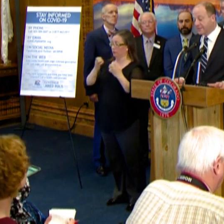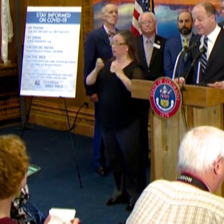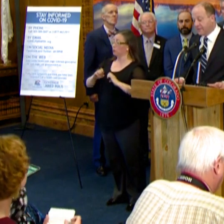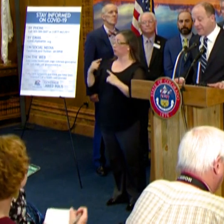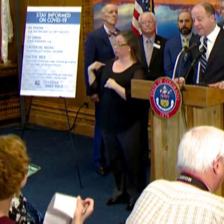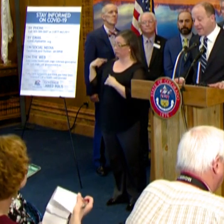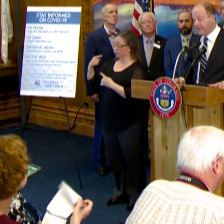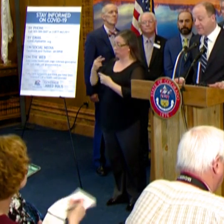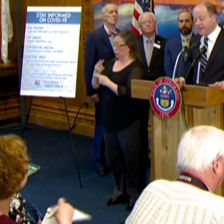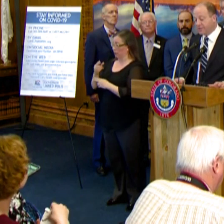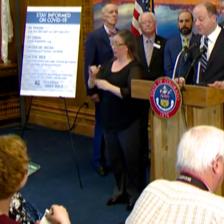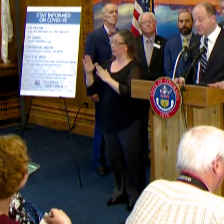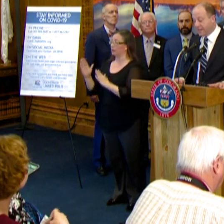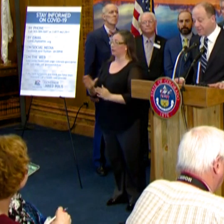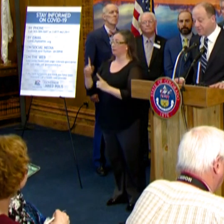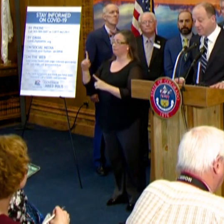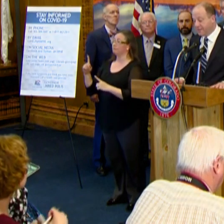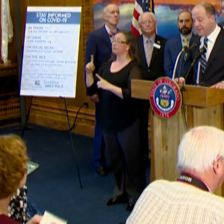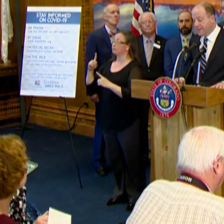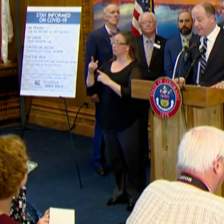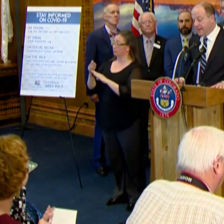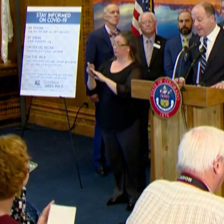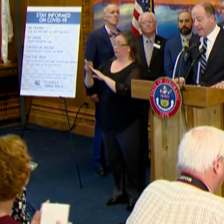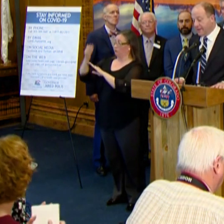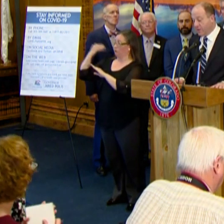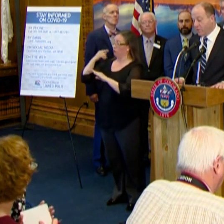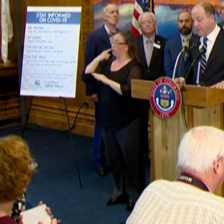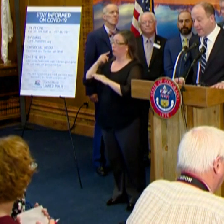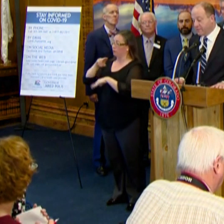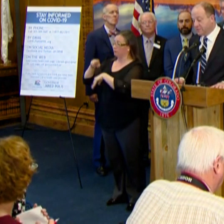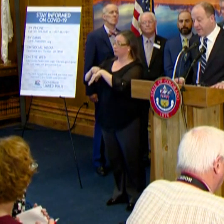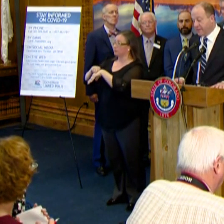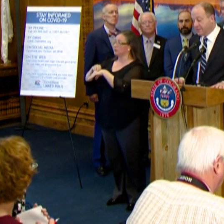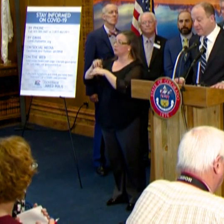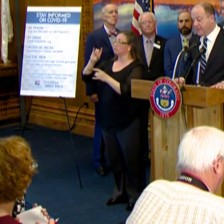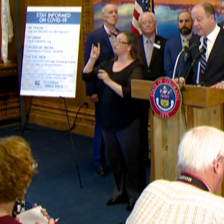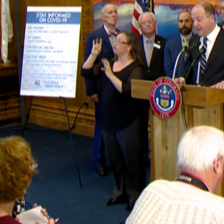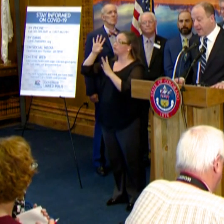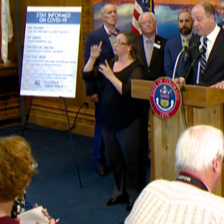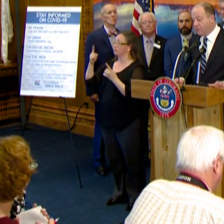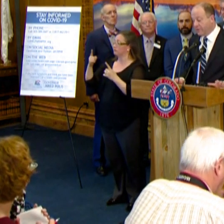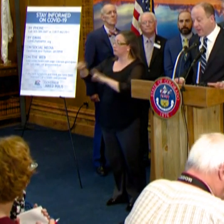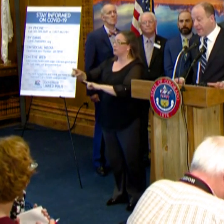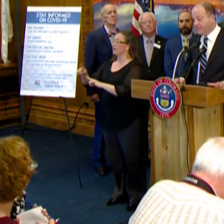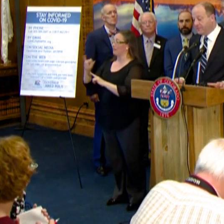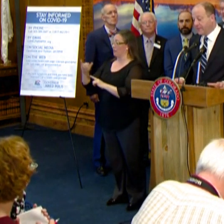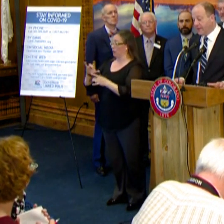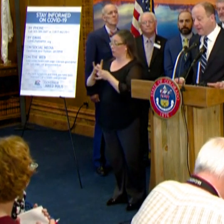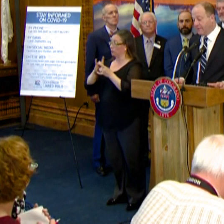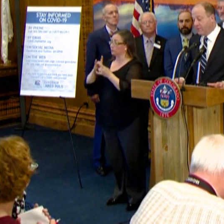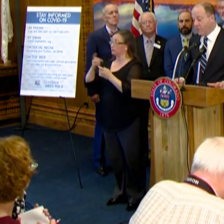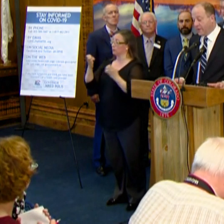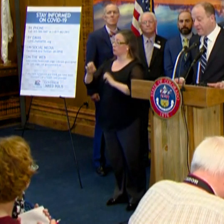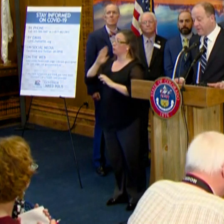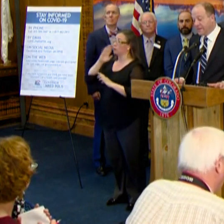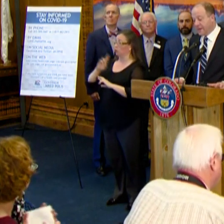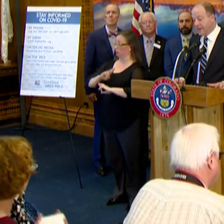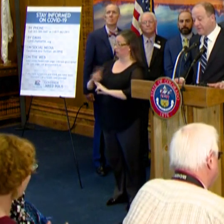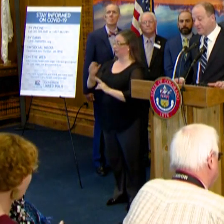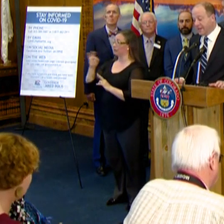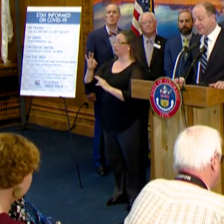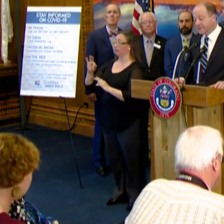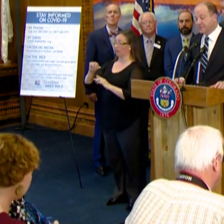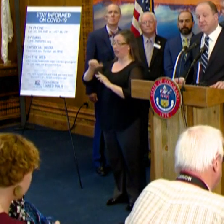in the past, as I've indicated, for natural disasters, and that coordinated response will be ready for when there are